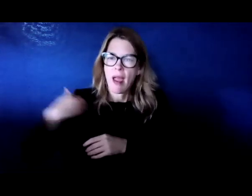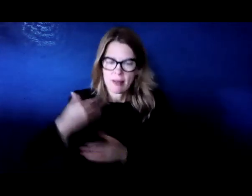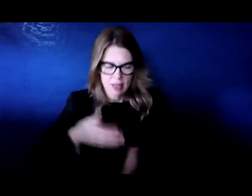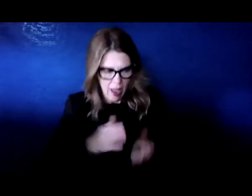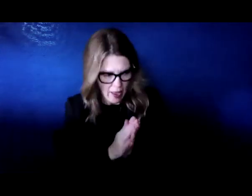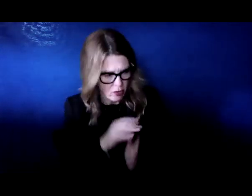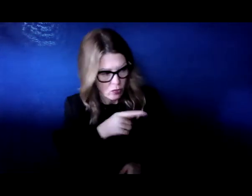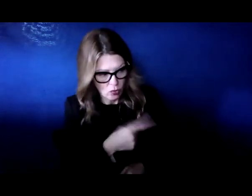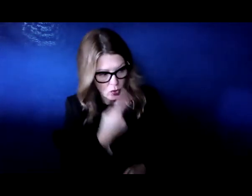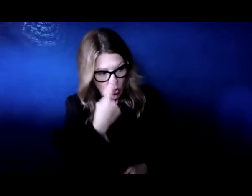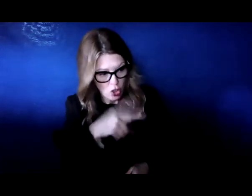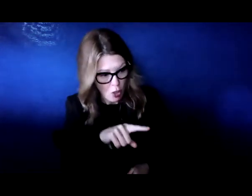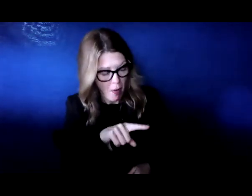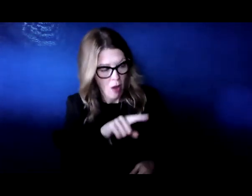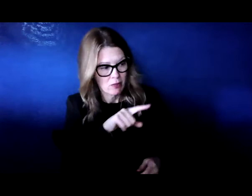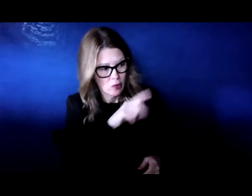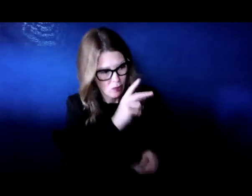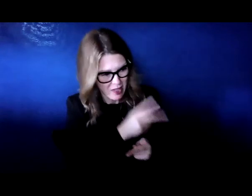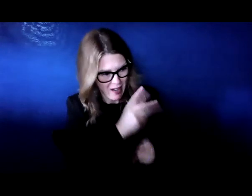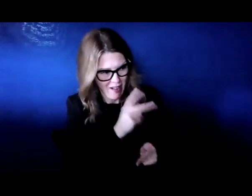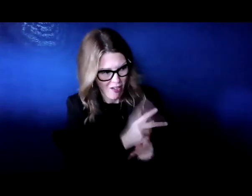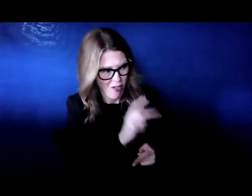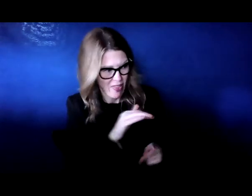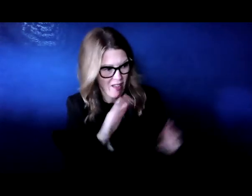slaves their allowance of food at the proper time?